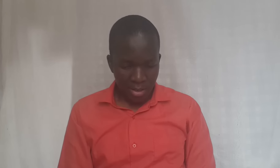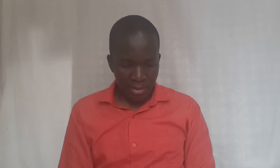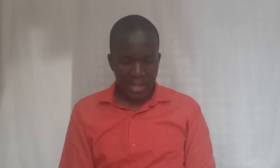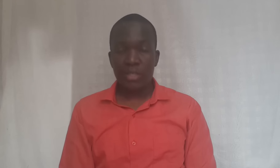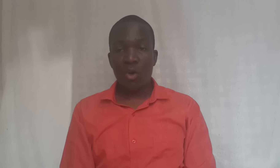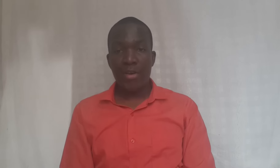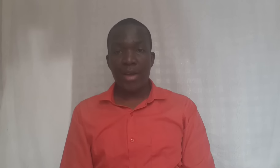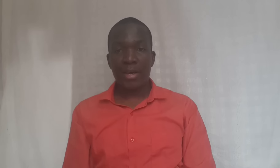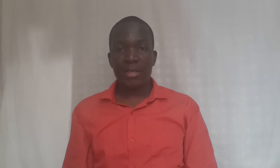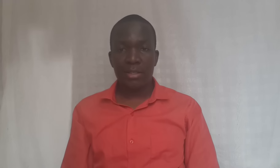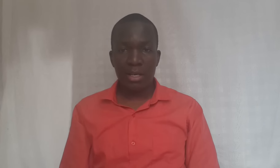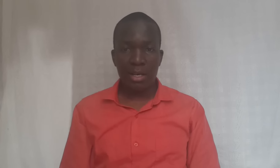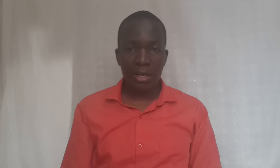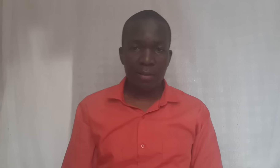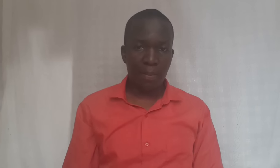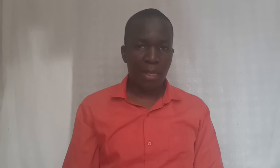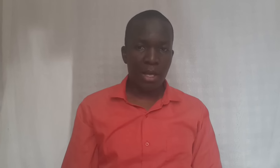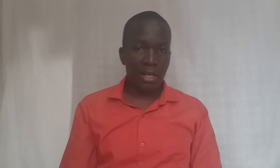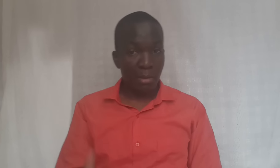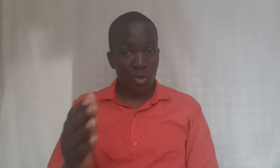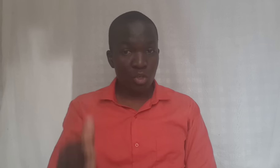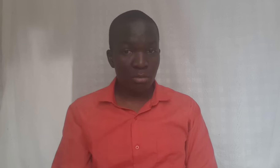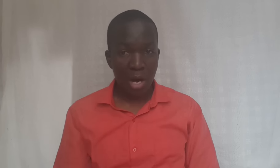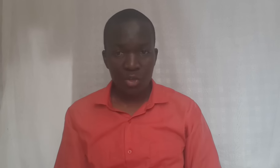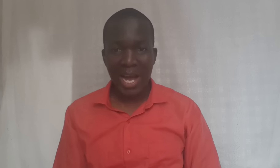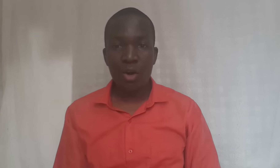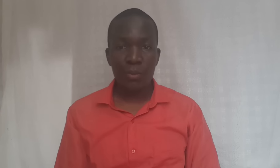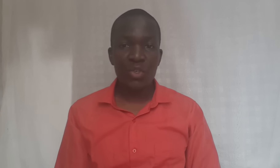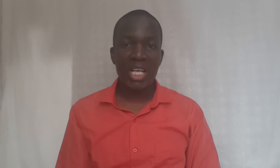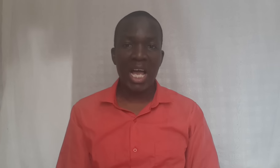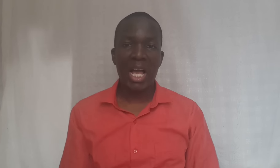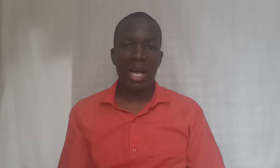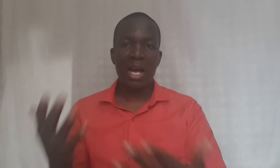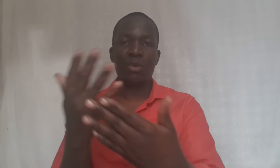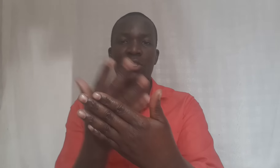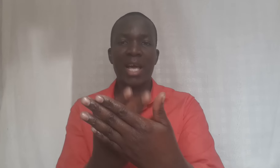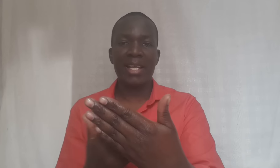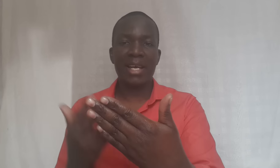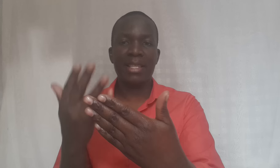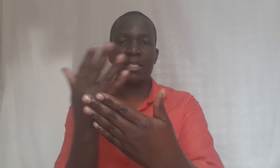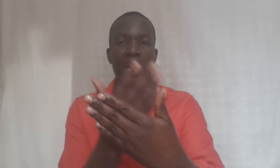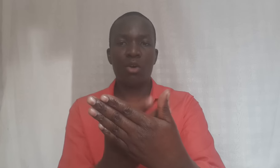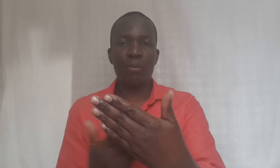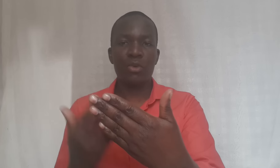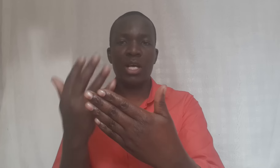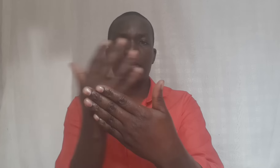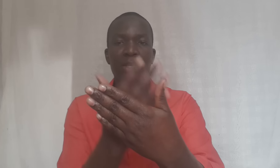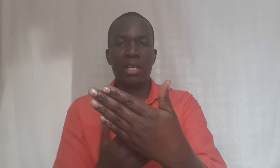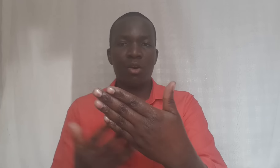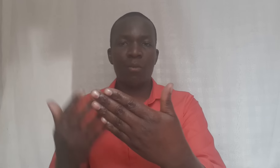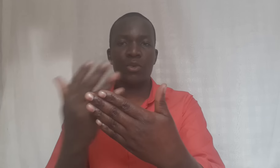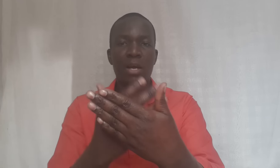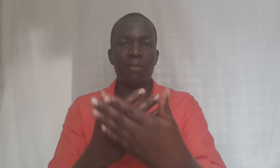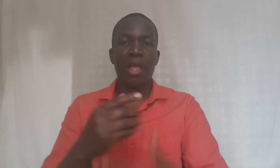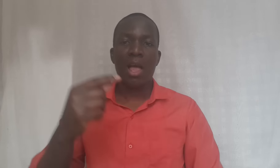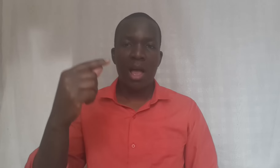The next word here is, remember we talked about a computer, and we signed like this, a computer, this is a computer.